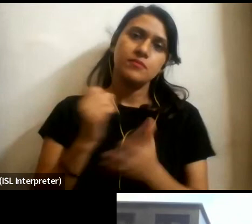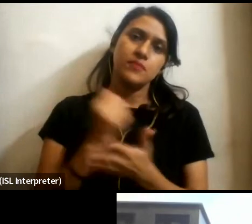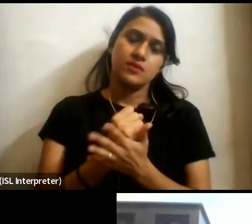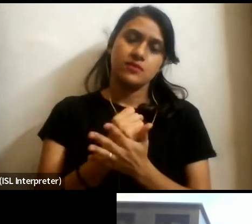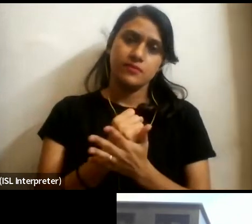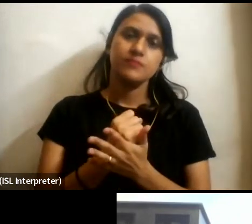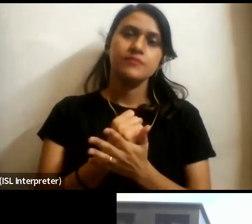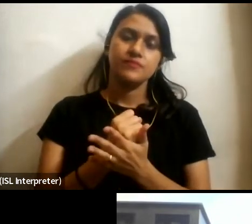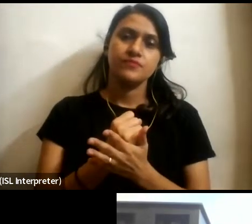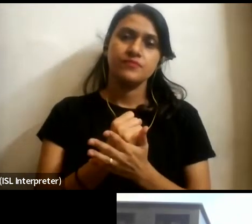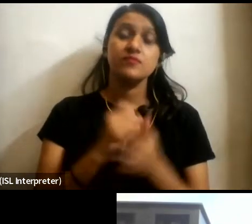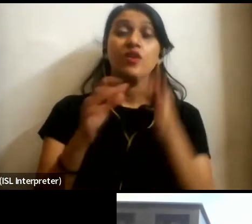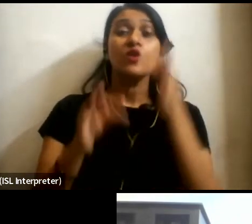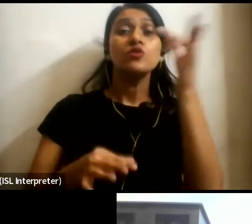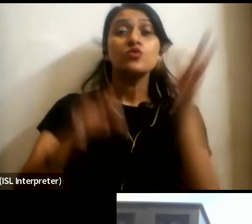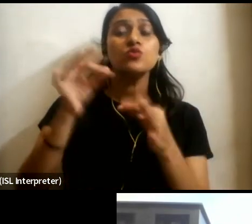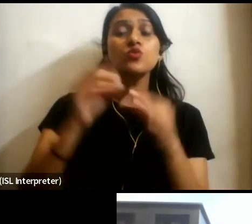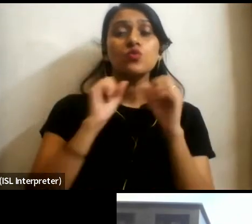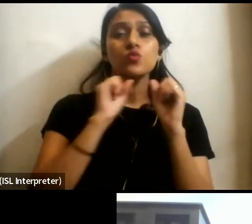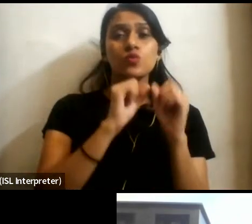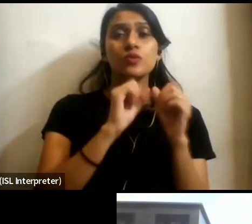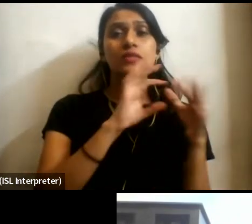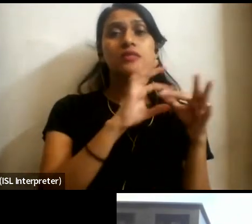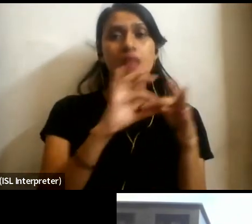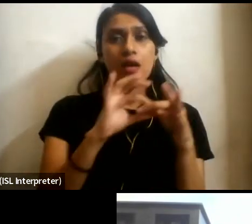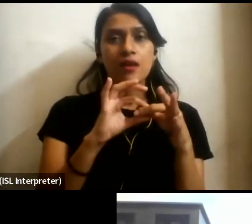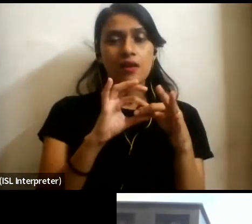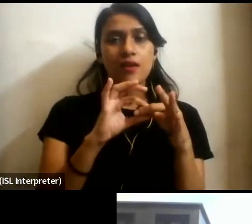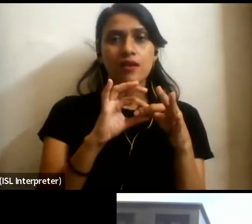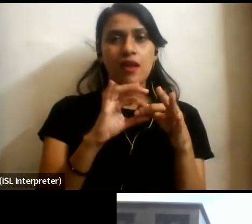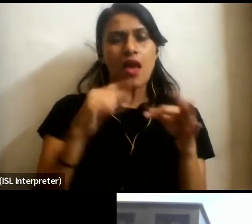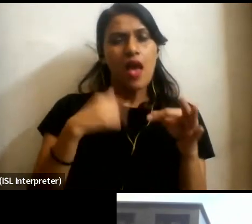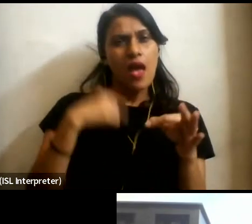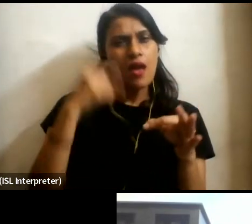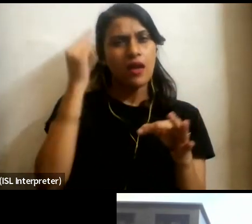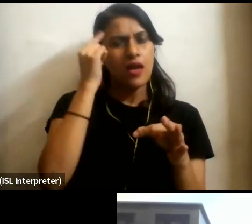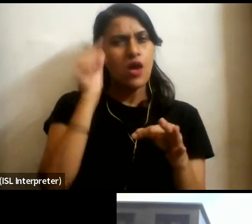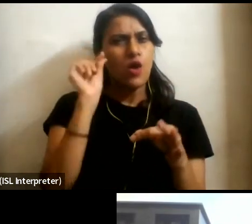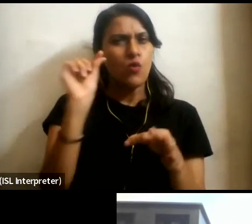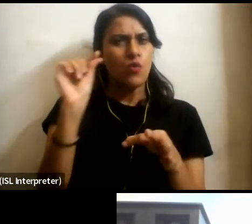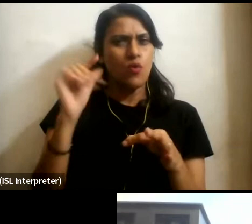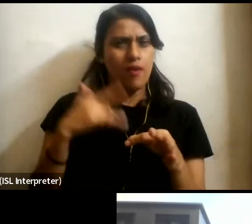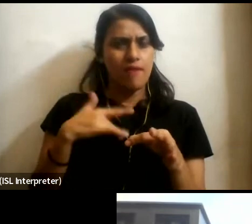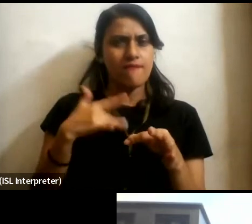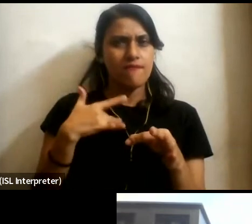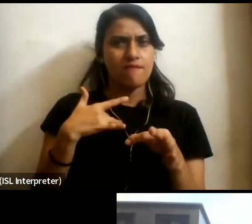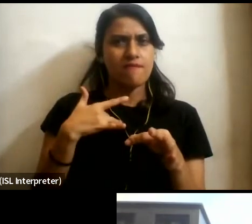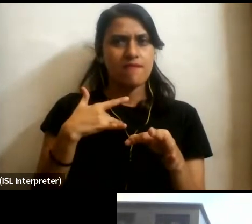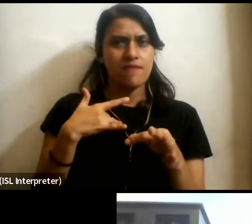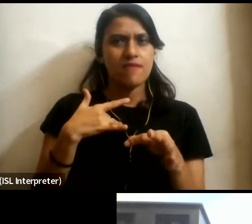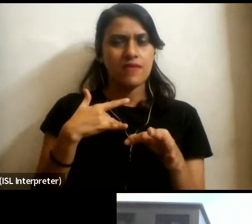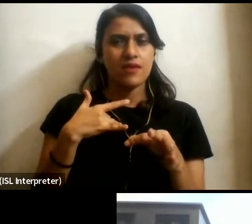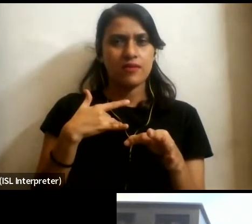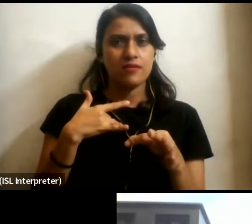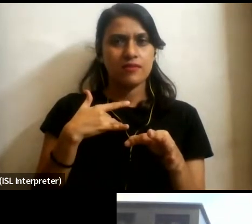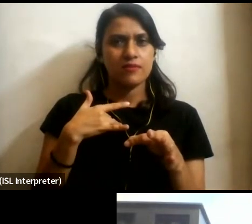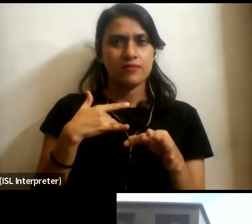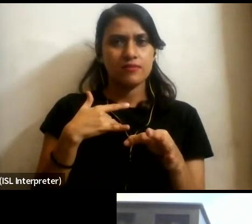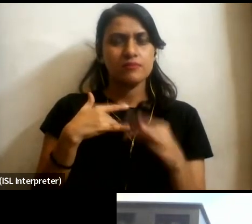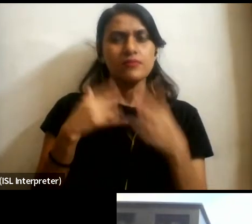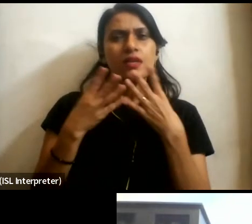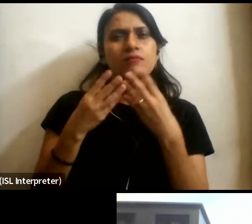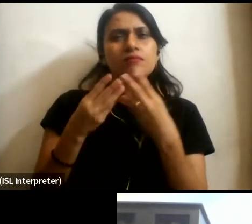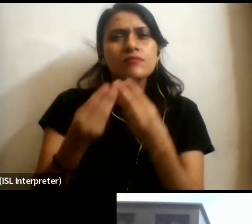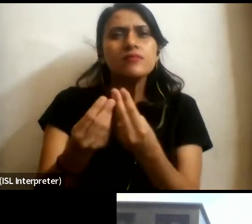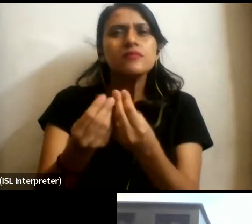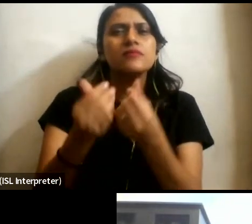the judicial side, I should say, a bit concerned about the ease with